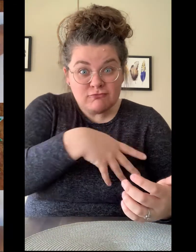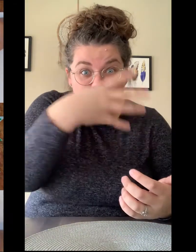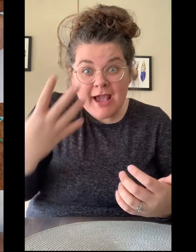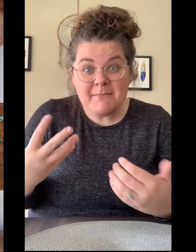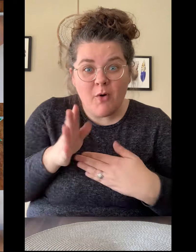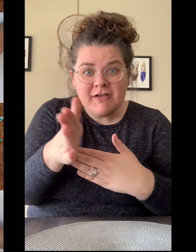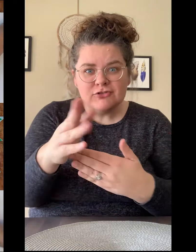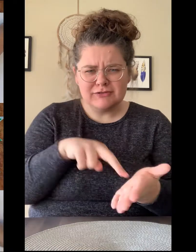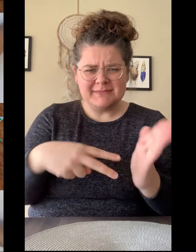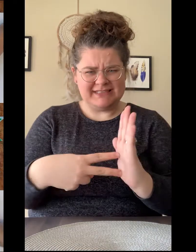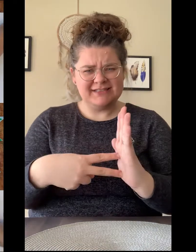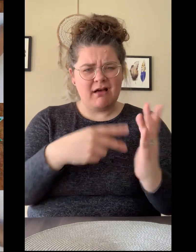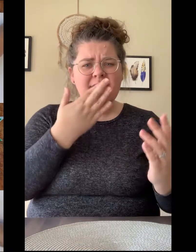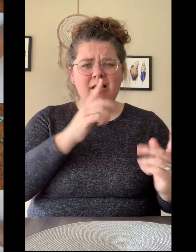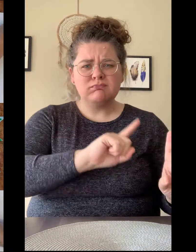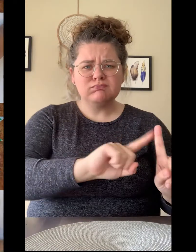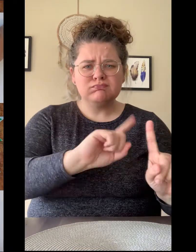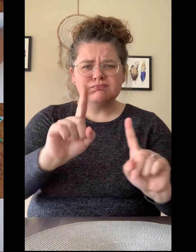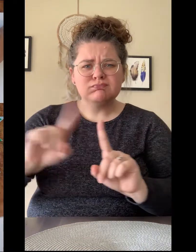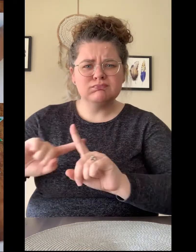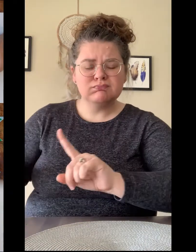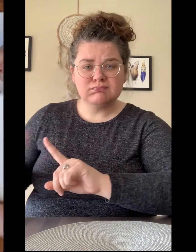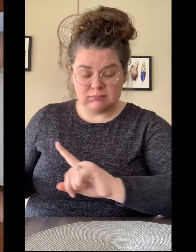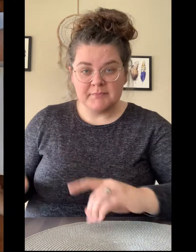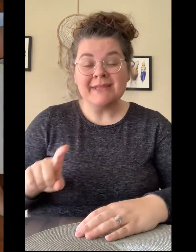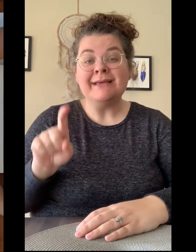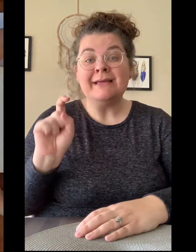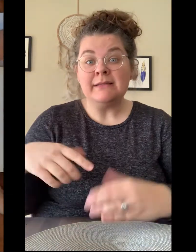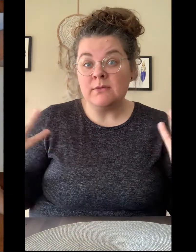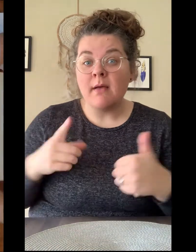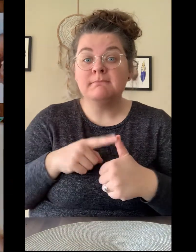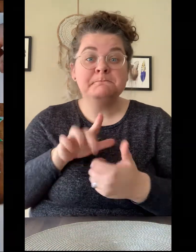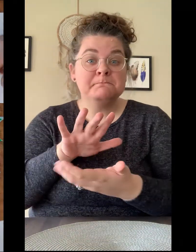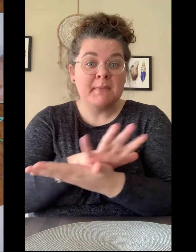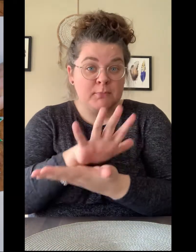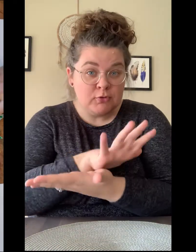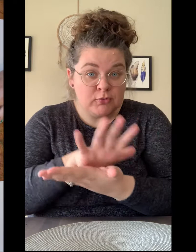rainbow fish. He's supposed to be different colors. So you will need a piece of paper,